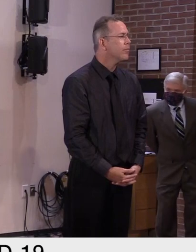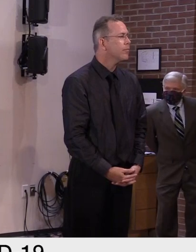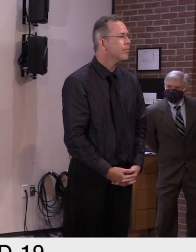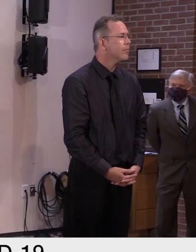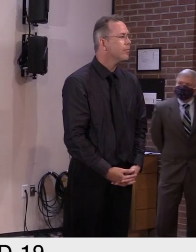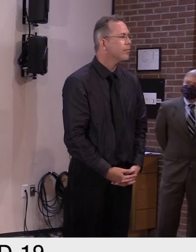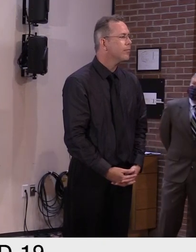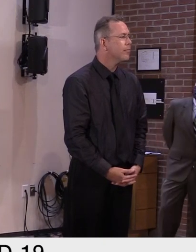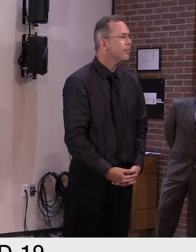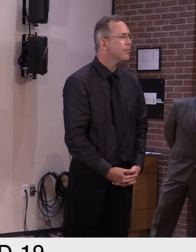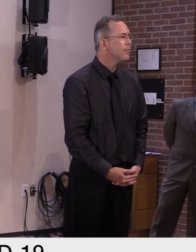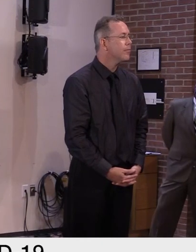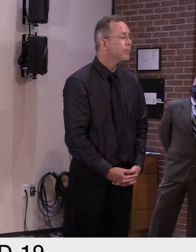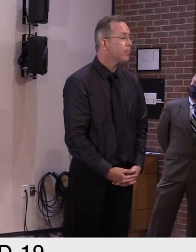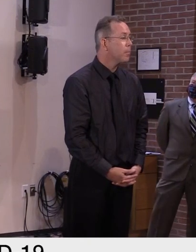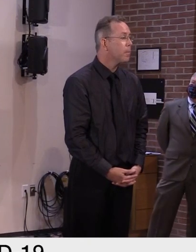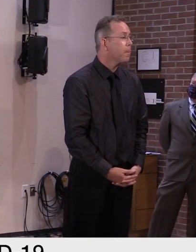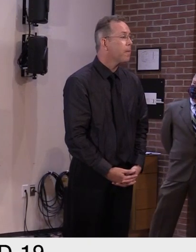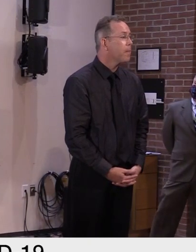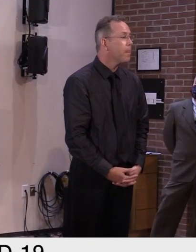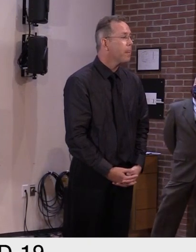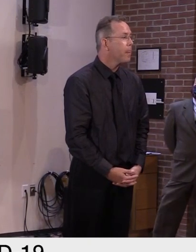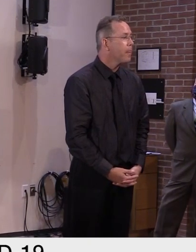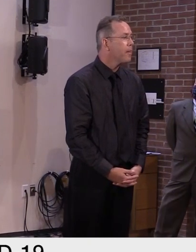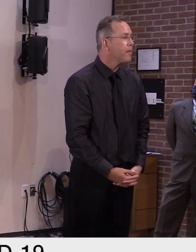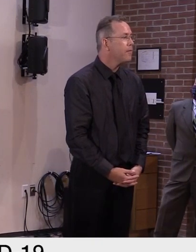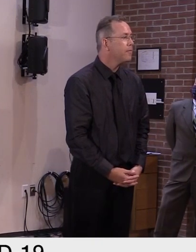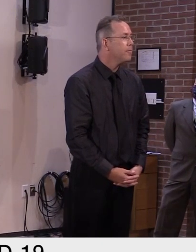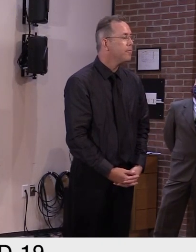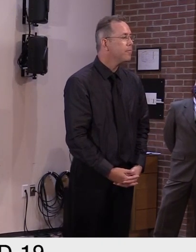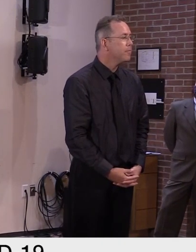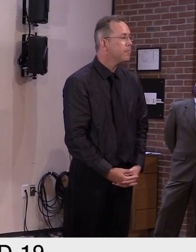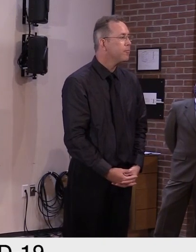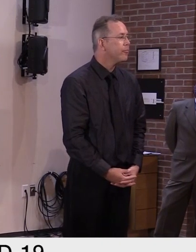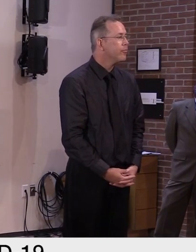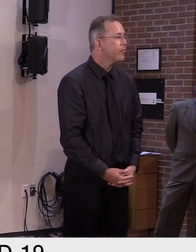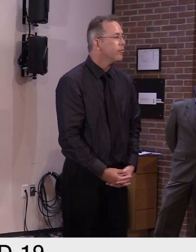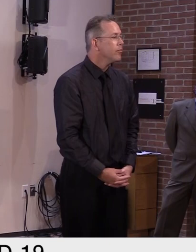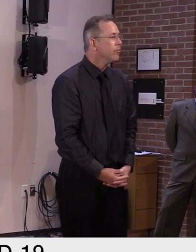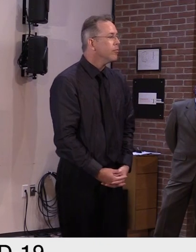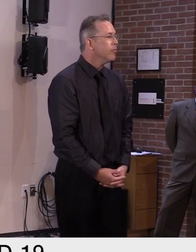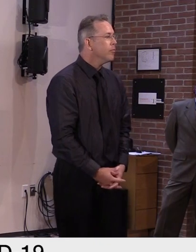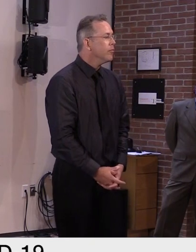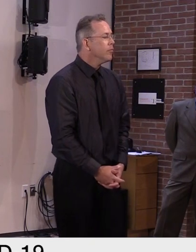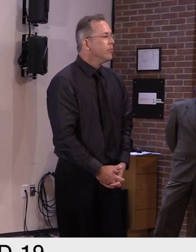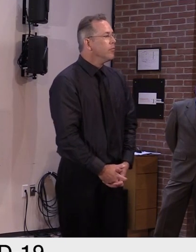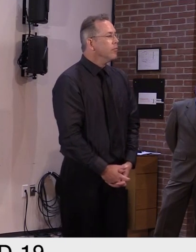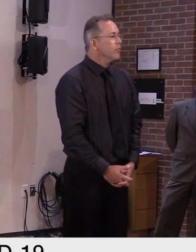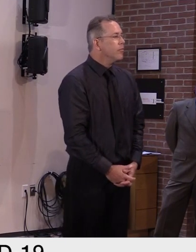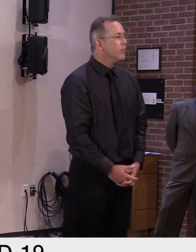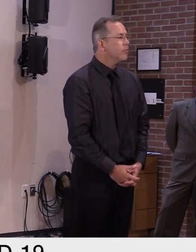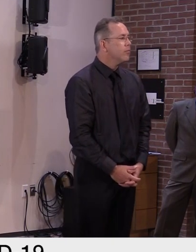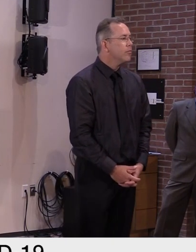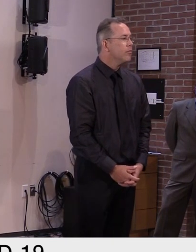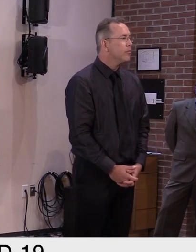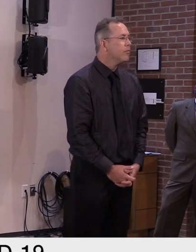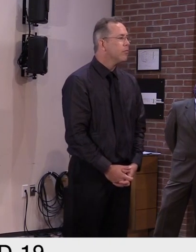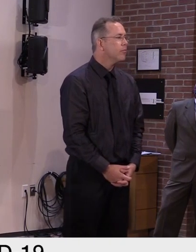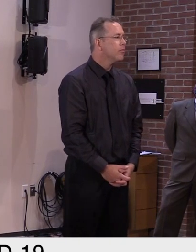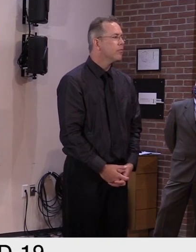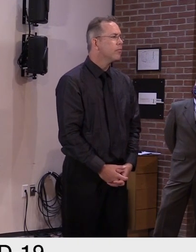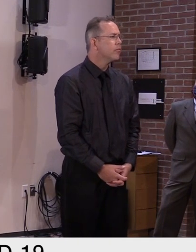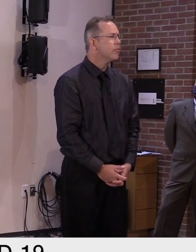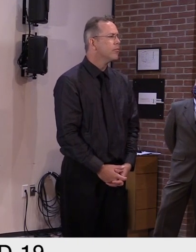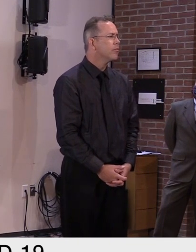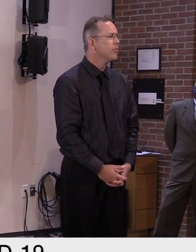a while. Is there any reason why they can't be moved to other areas of our country where they might